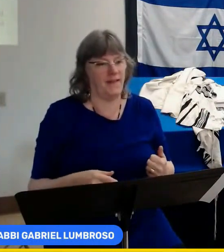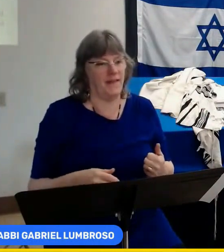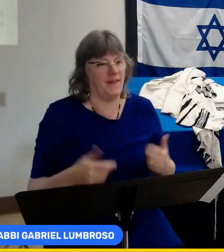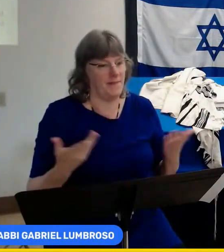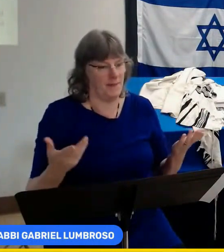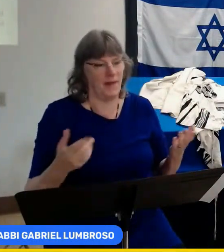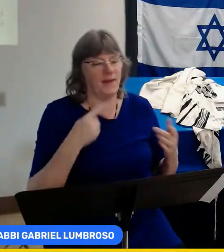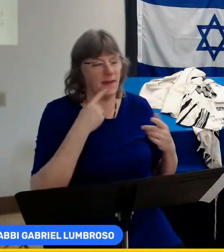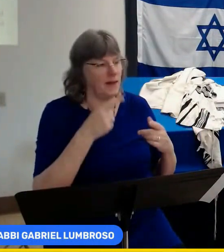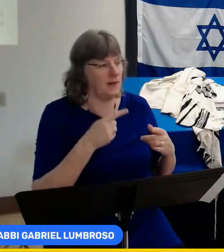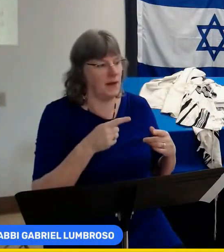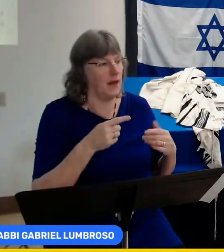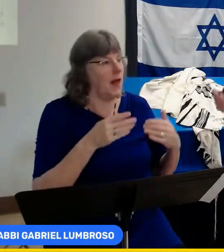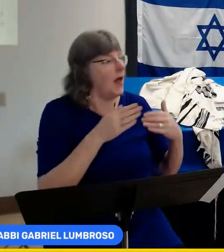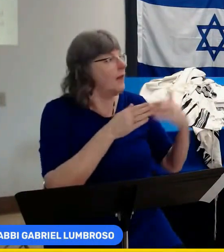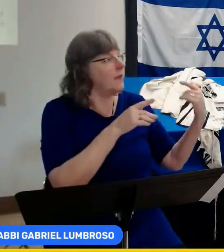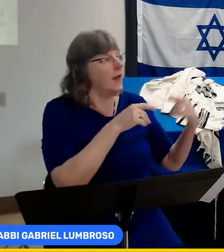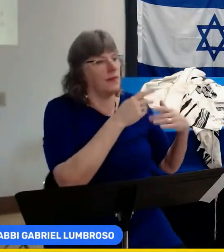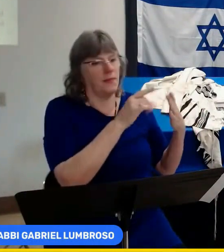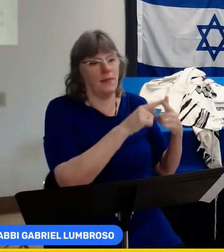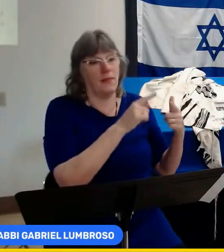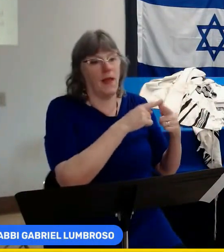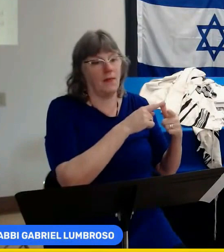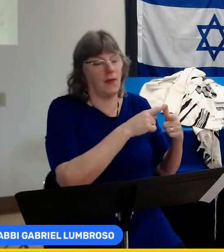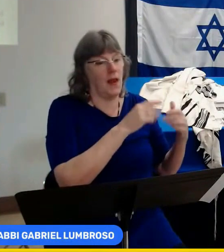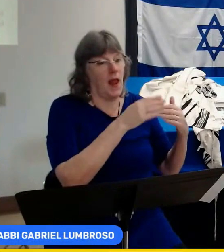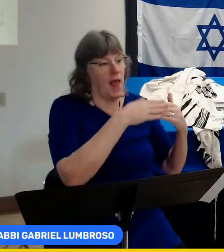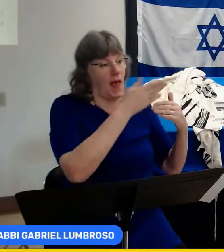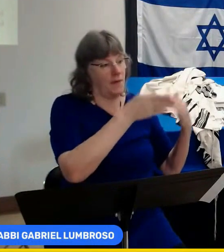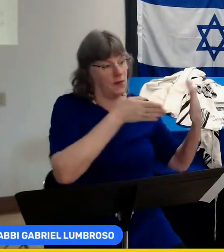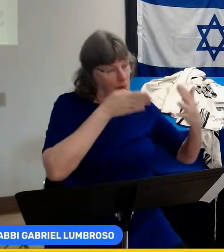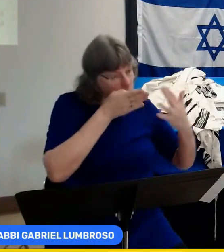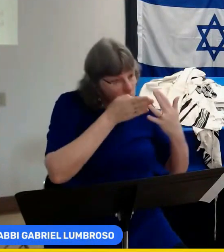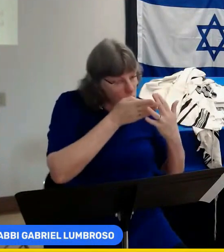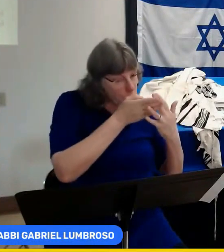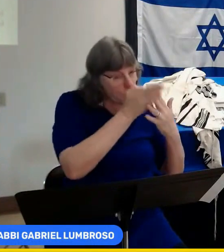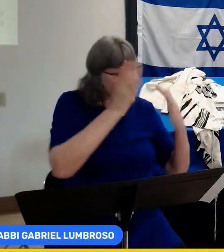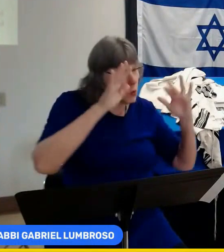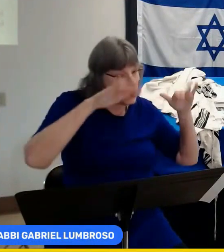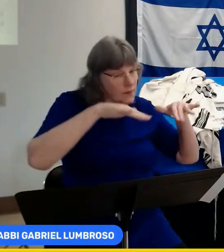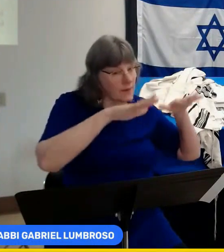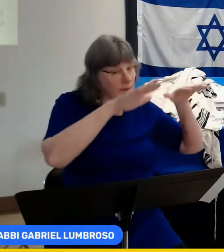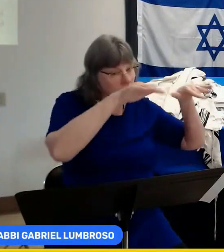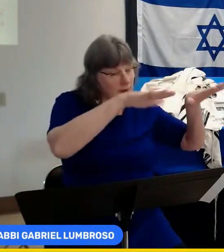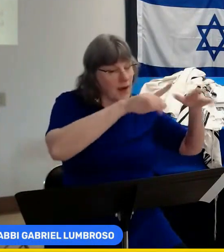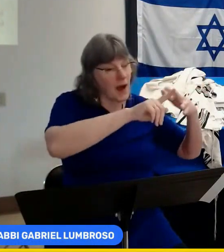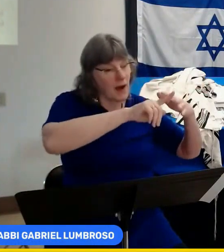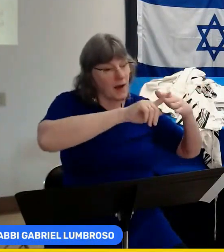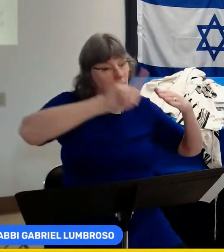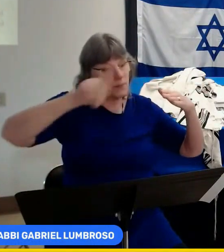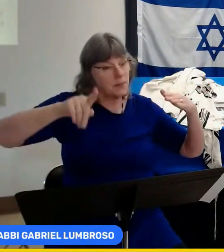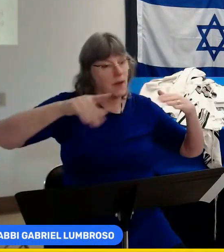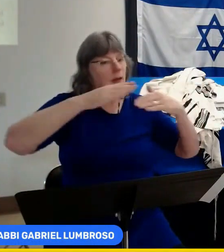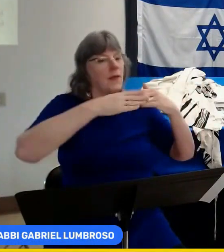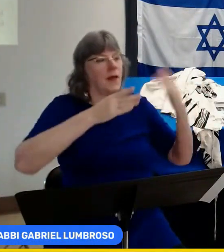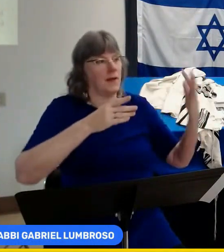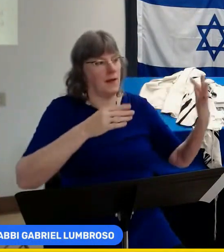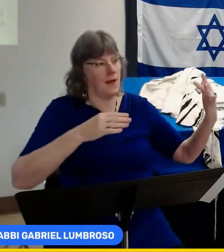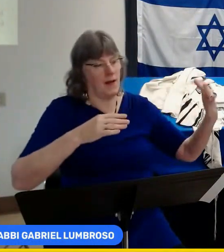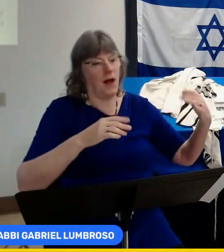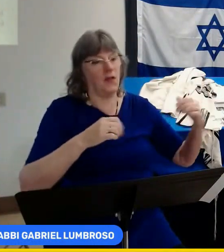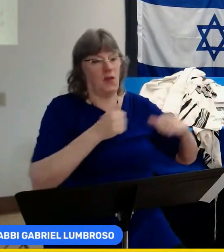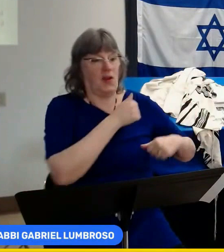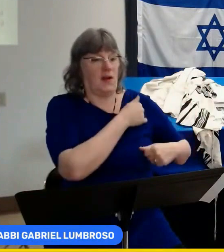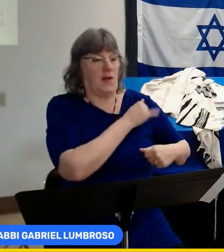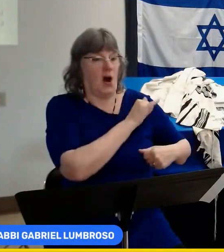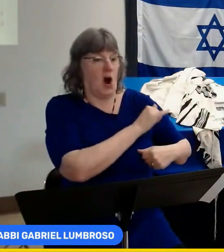all this, they were on the other side and the Egyptians were drowned and they were finally free with the sea between them and Egypt. That's